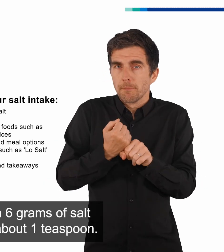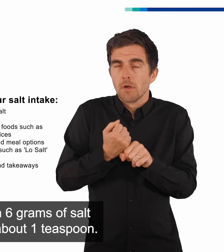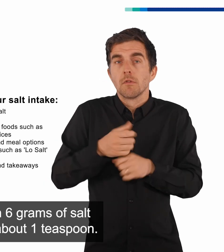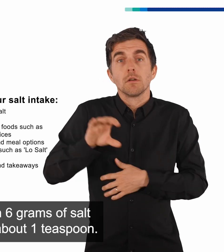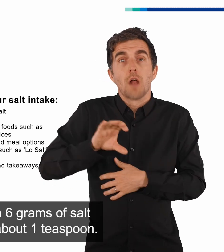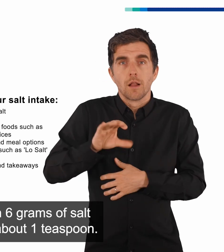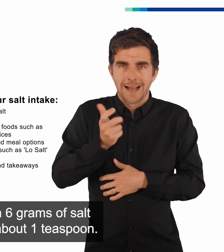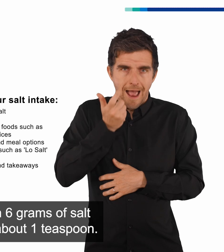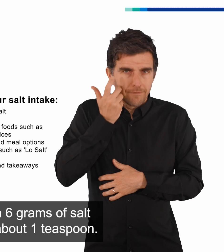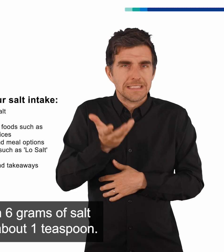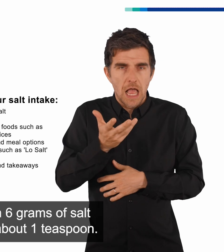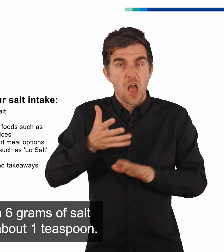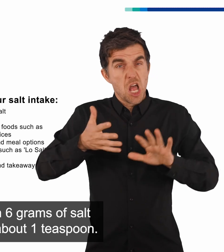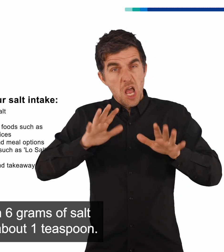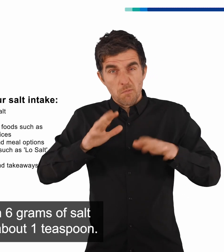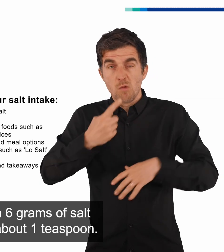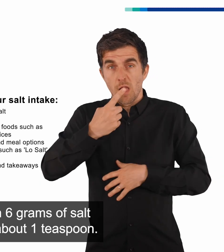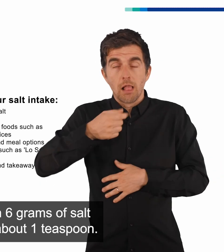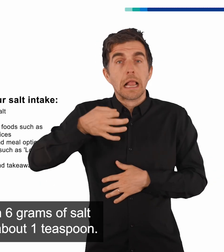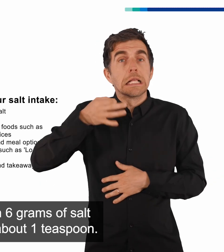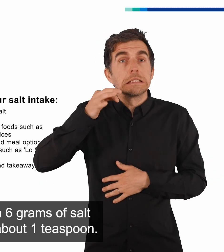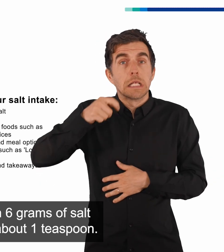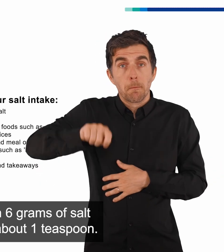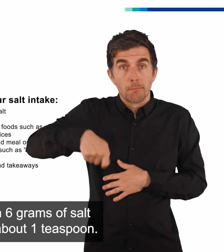you an idea of how much salt is in food, here are some examples.